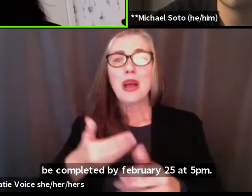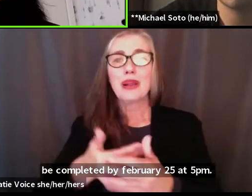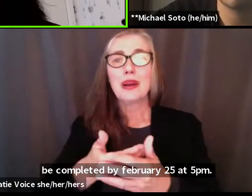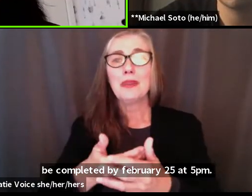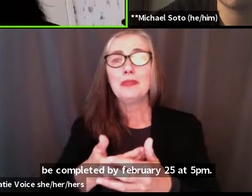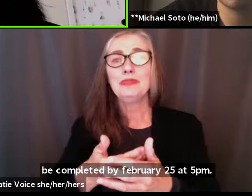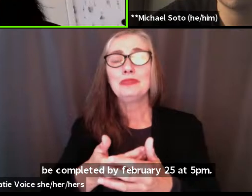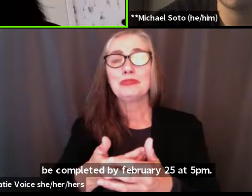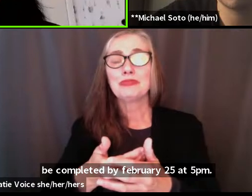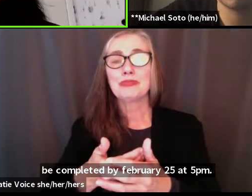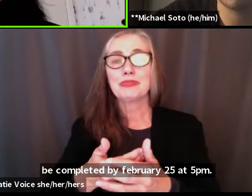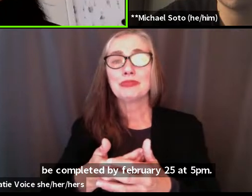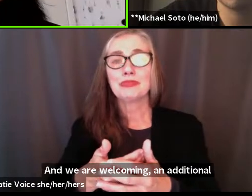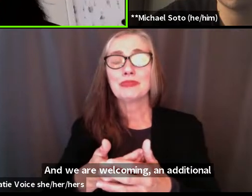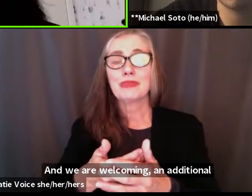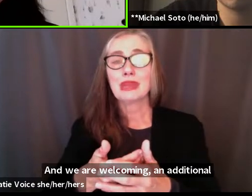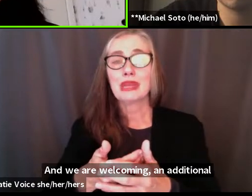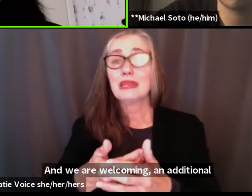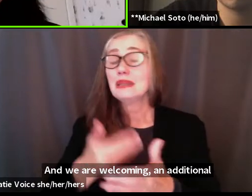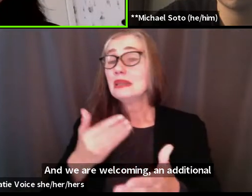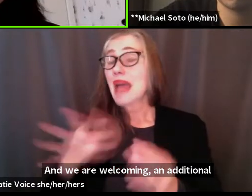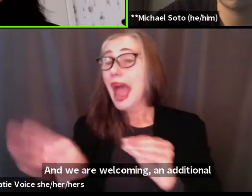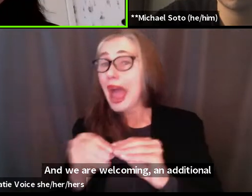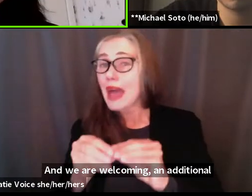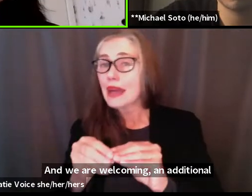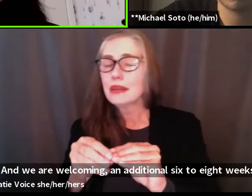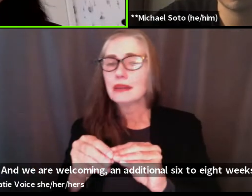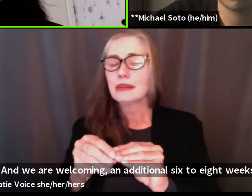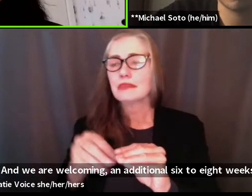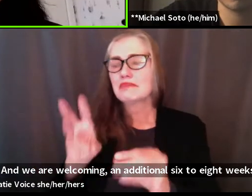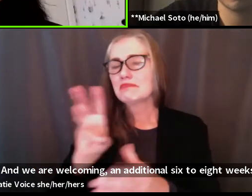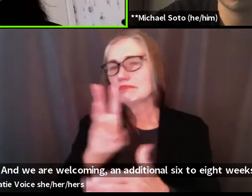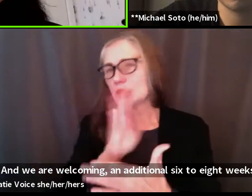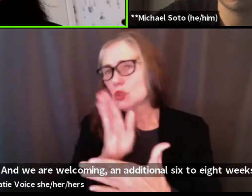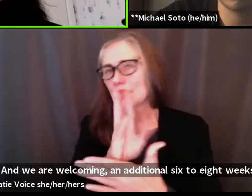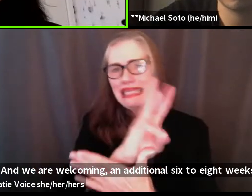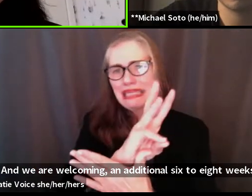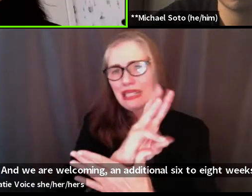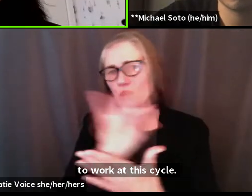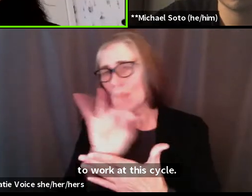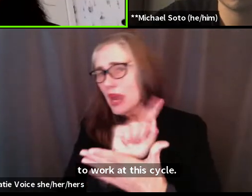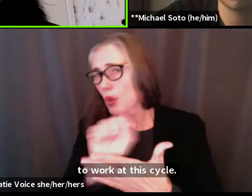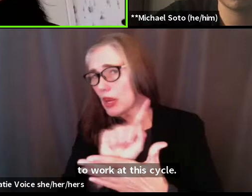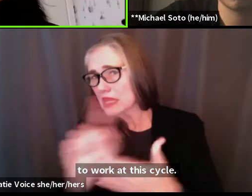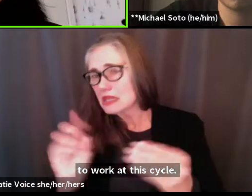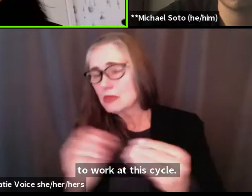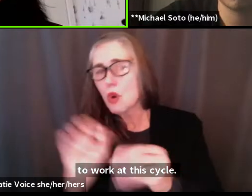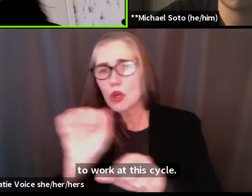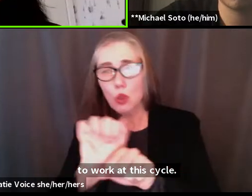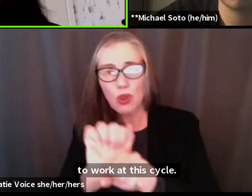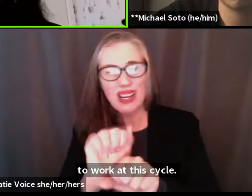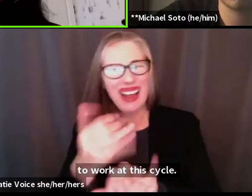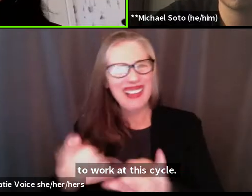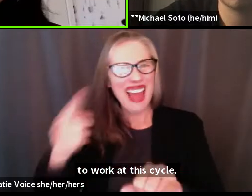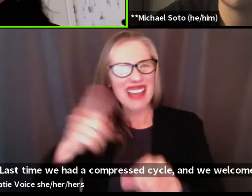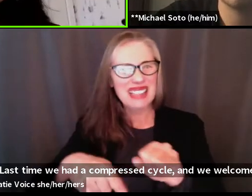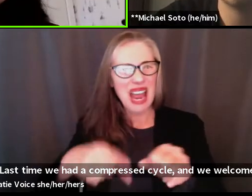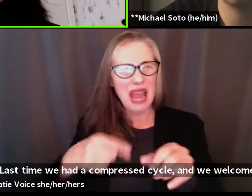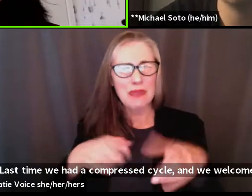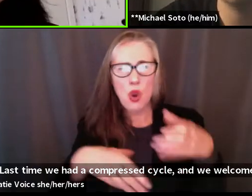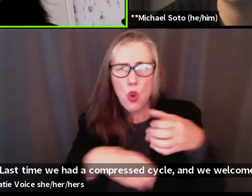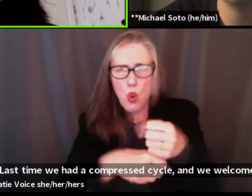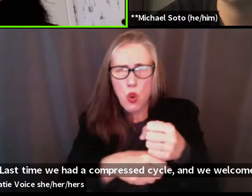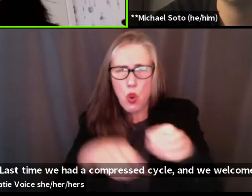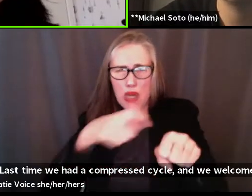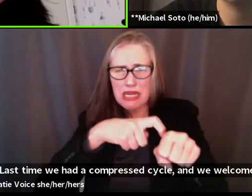an additional 6 to 8 weeks to work at this cycle. Last time we had a compressed cycle, and we welcome that because